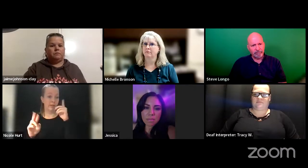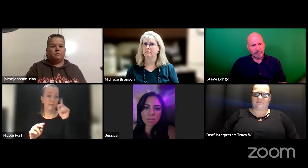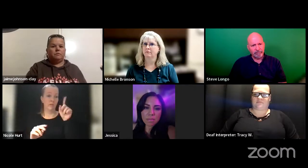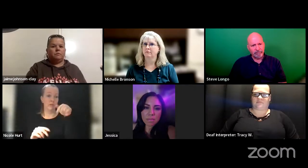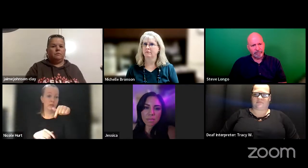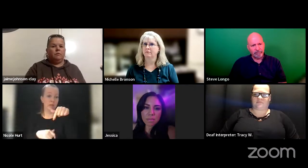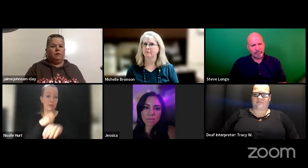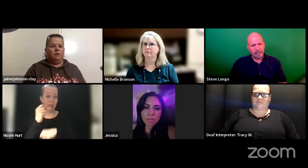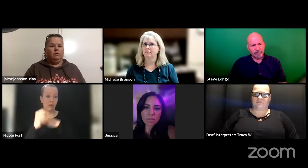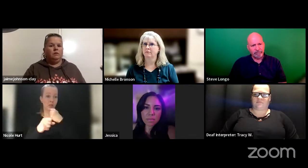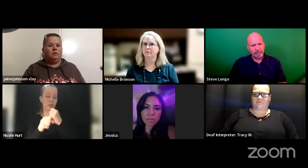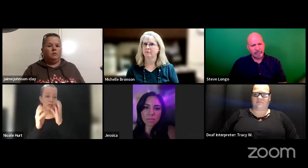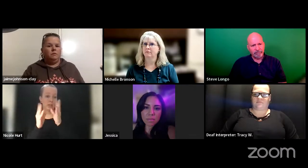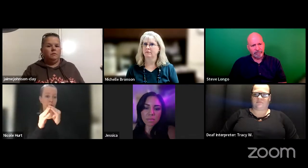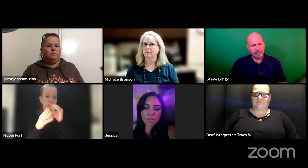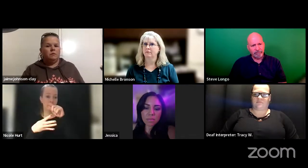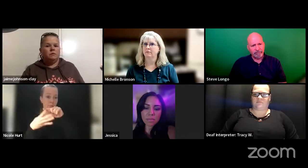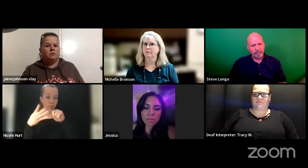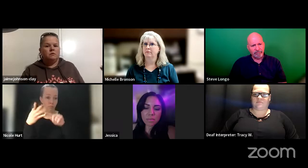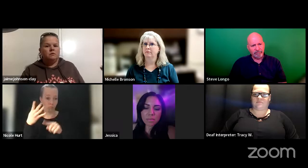gathered and